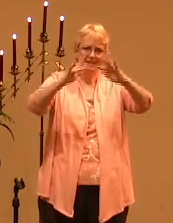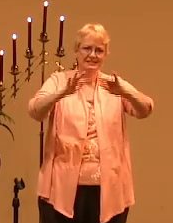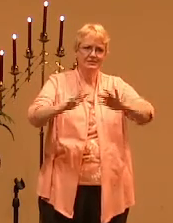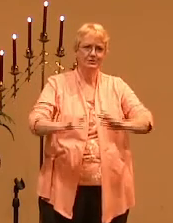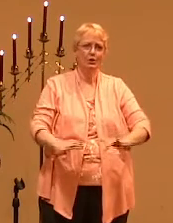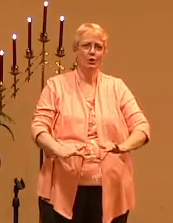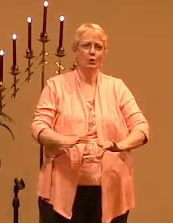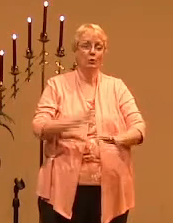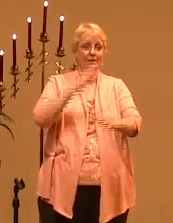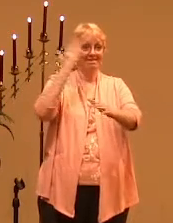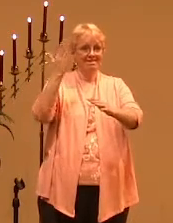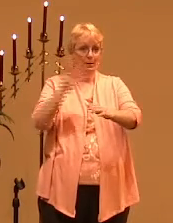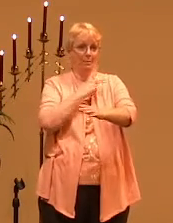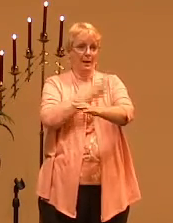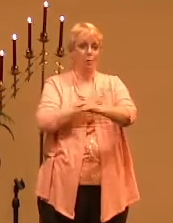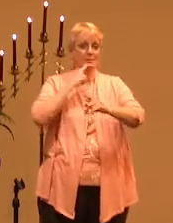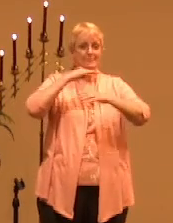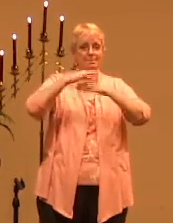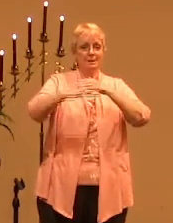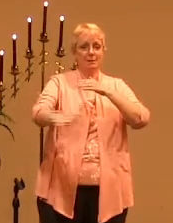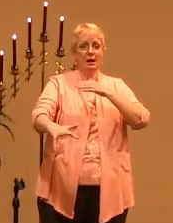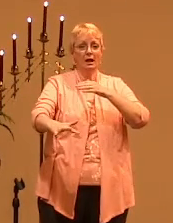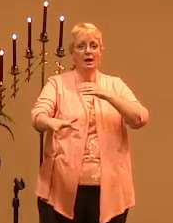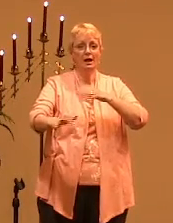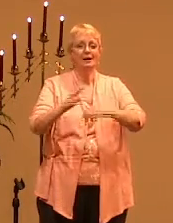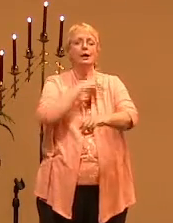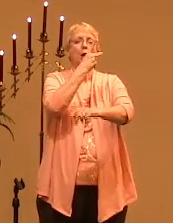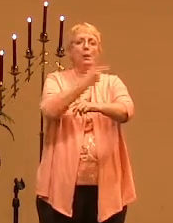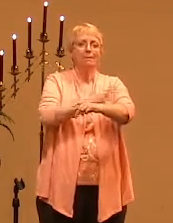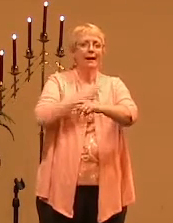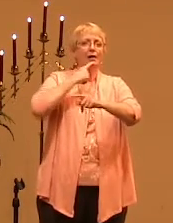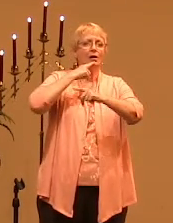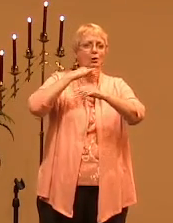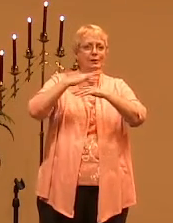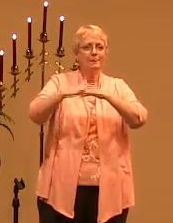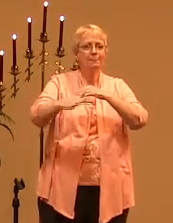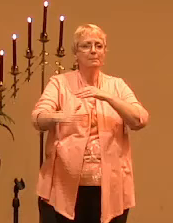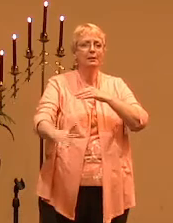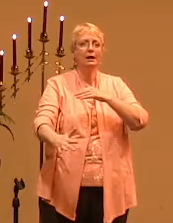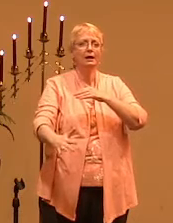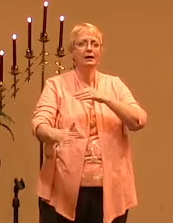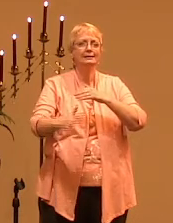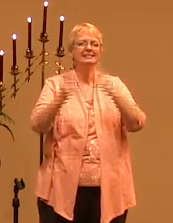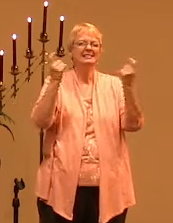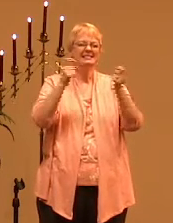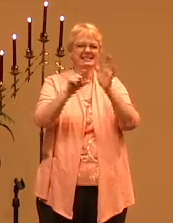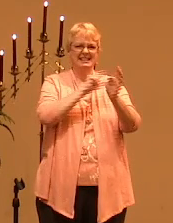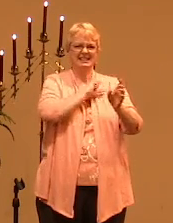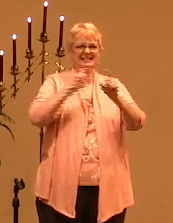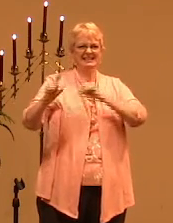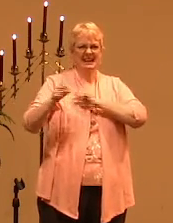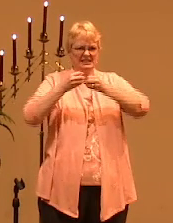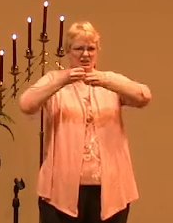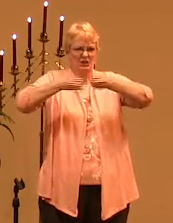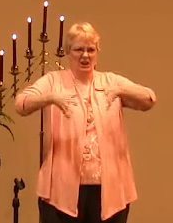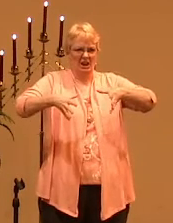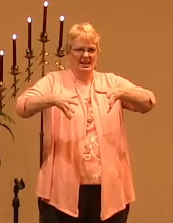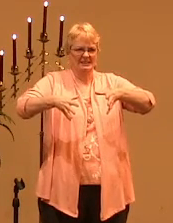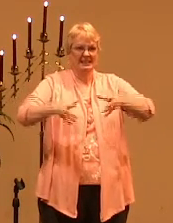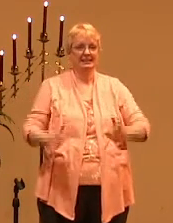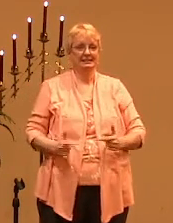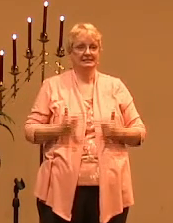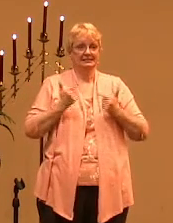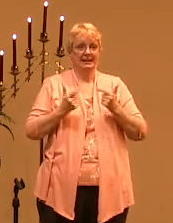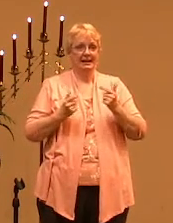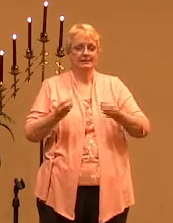whiter than snow? There's power in the blood, power in the blood. Sin stains are